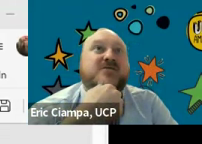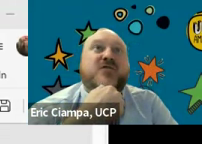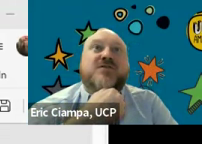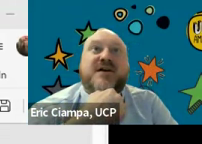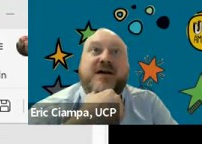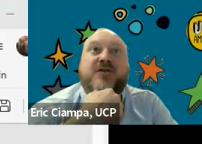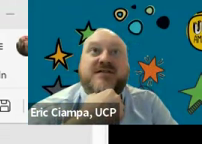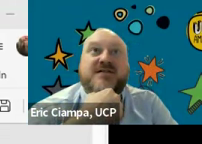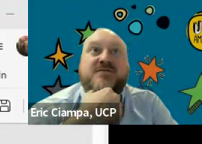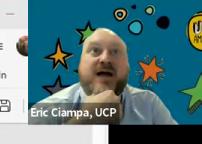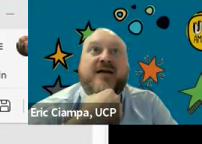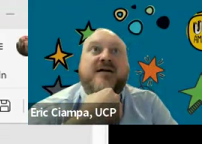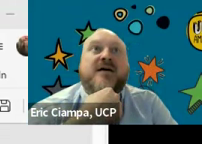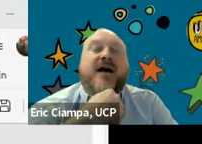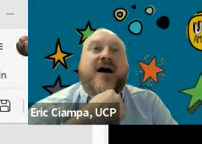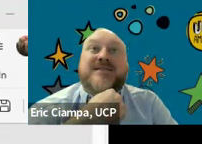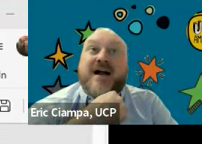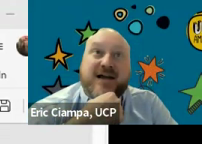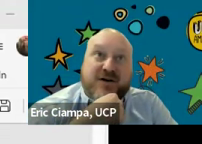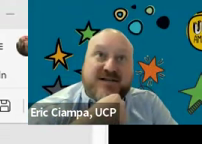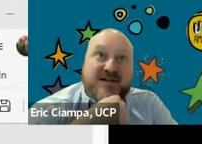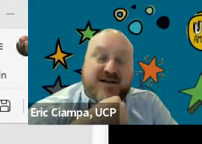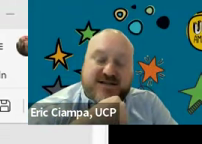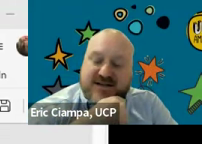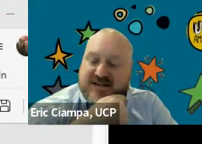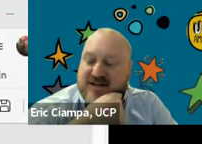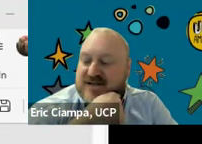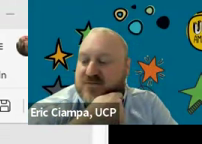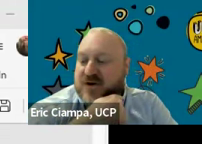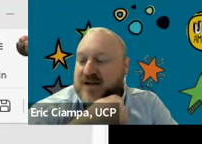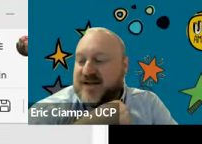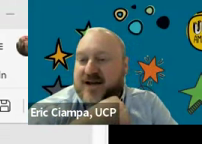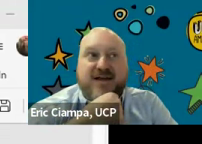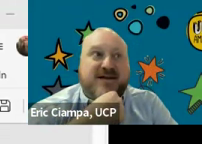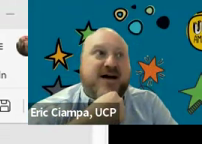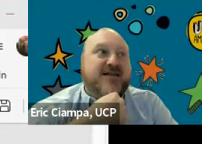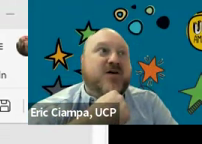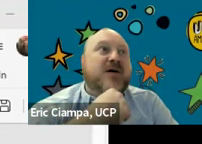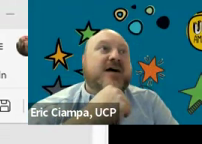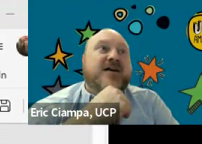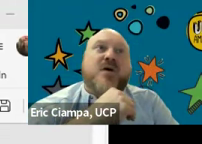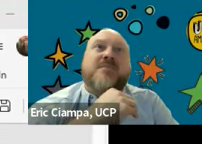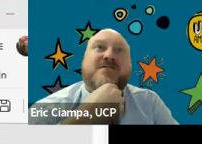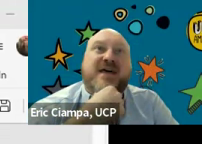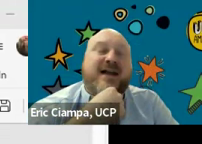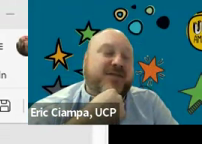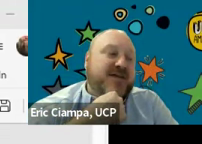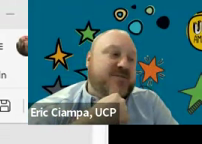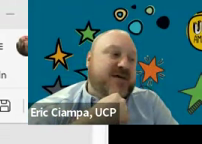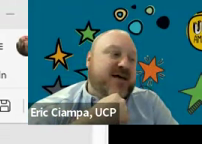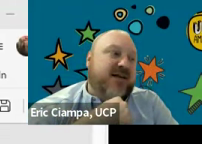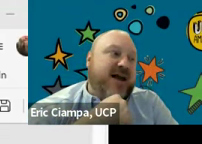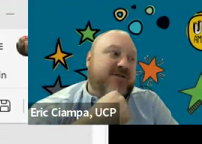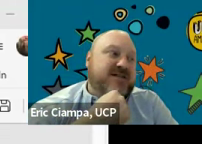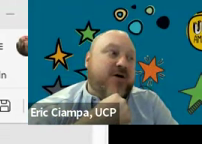say, well, let's reduce their increases, right? It's not an increase. It's a cut. So I just want to mention that out there.